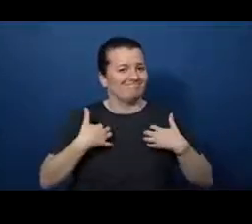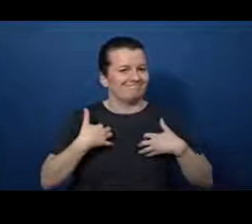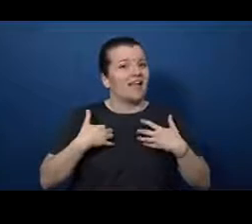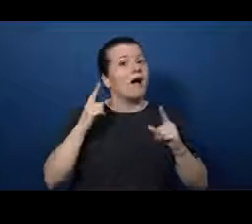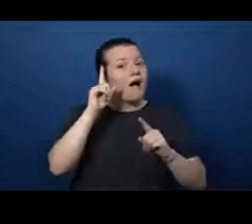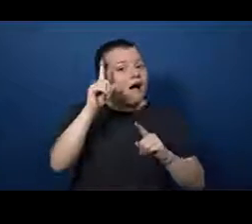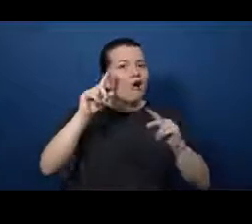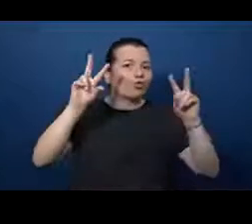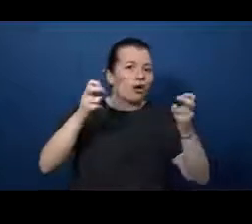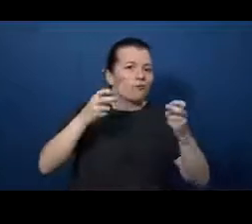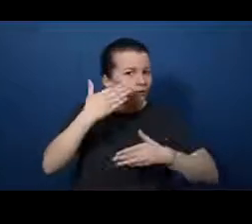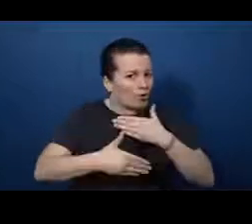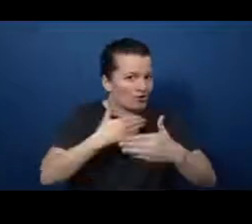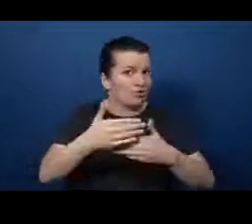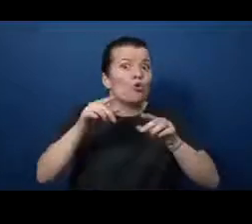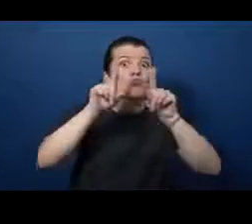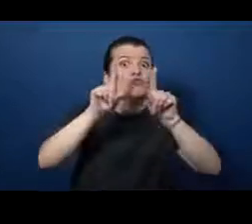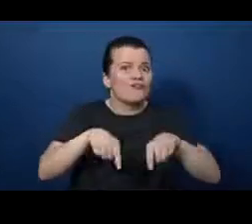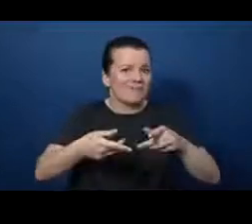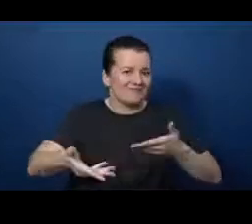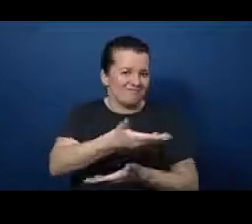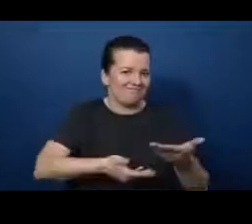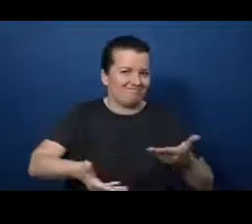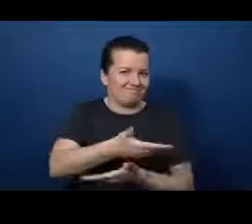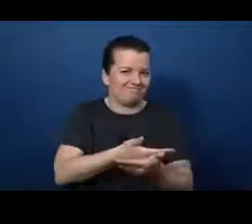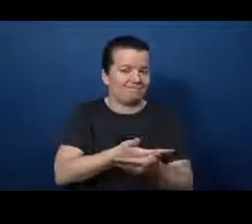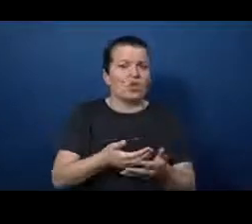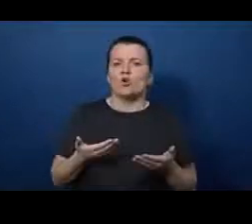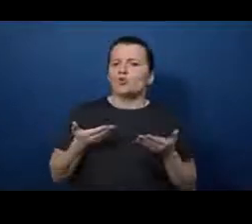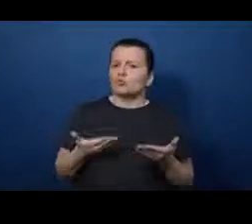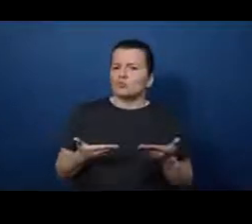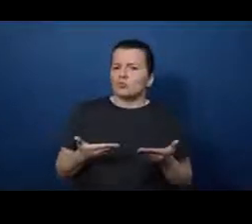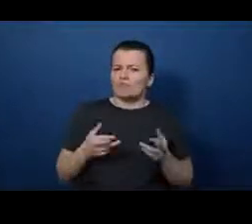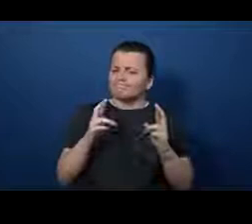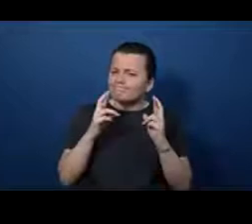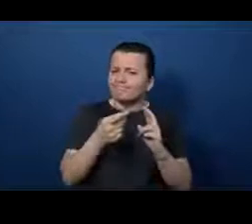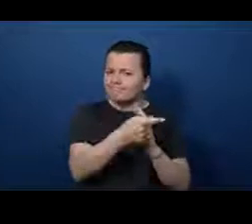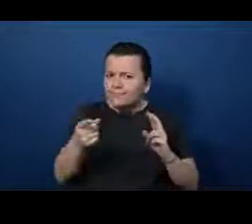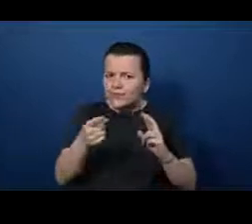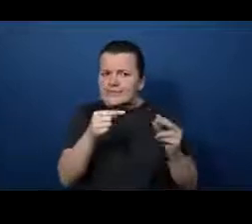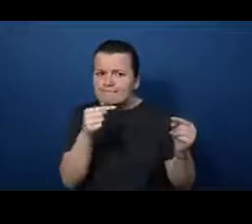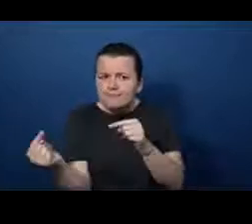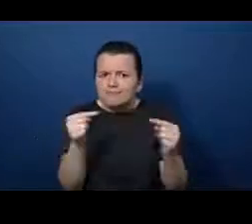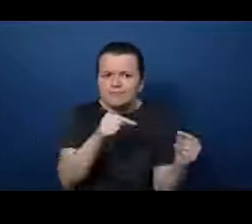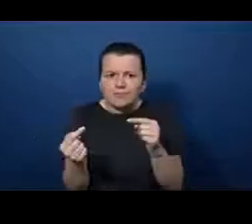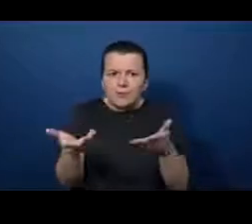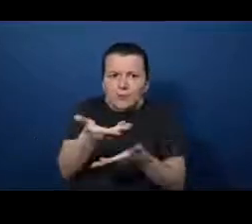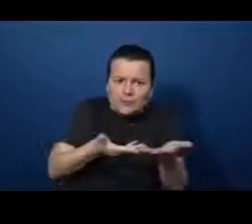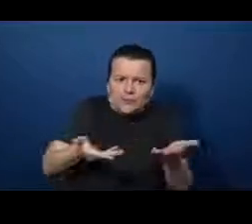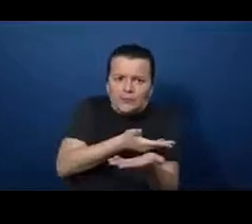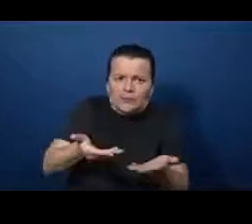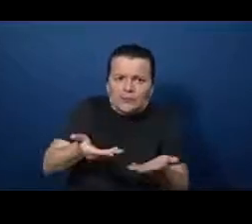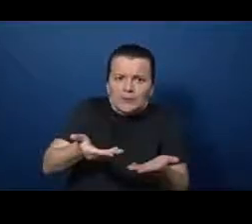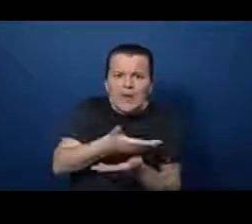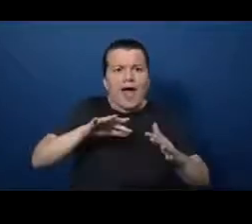in November. We want this event today to stimulate debates that will contribute to the preparation of the World Anti-Bullying